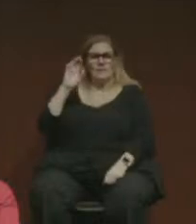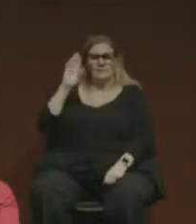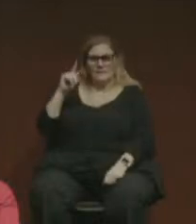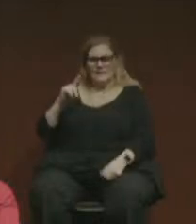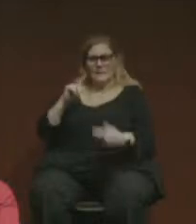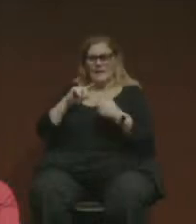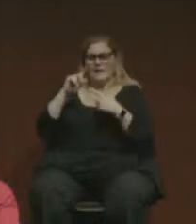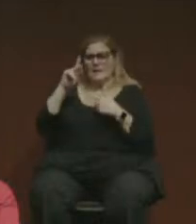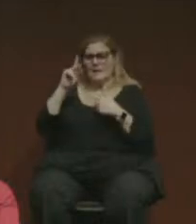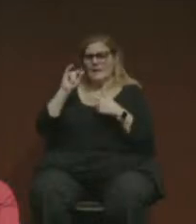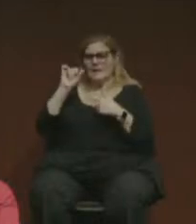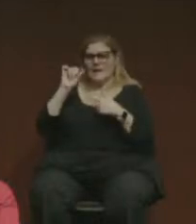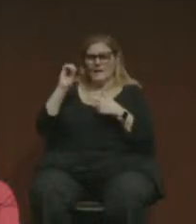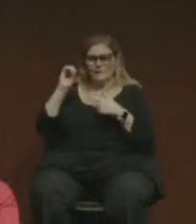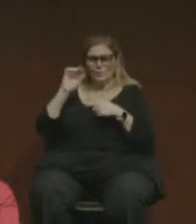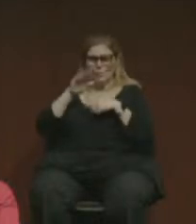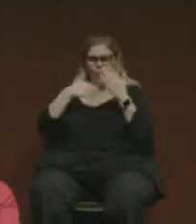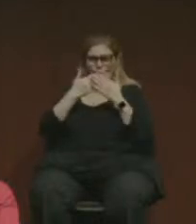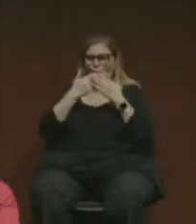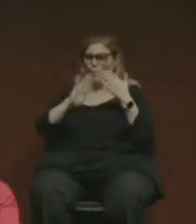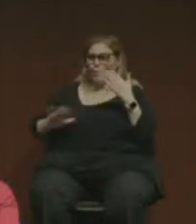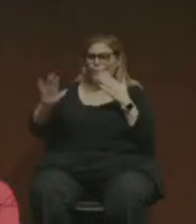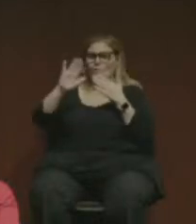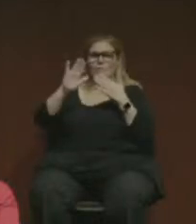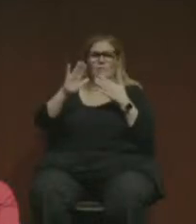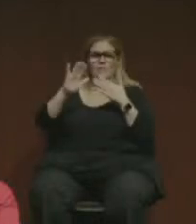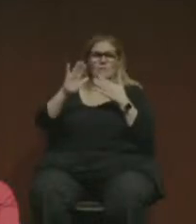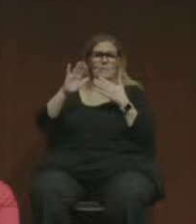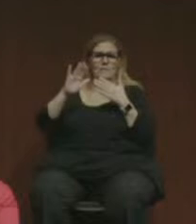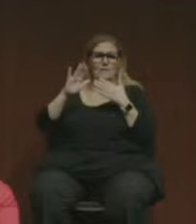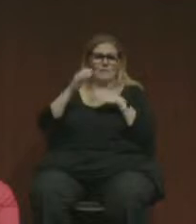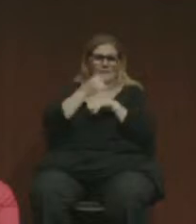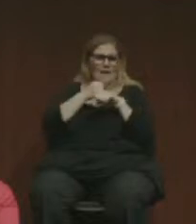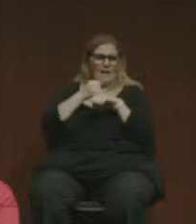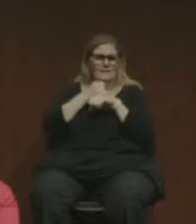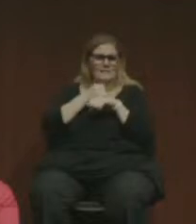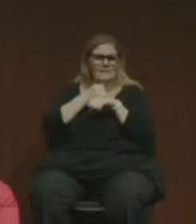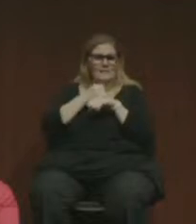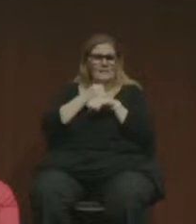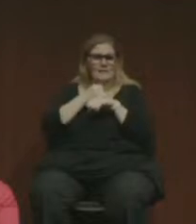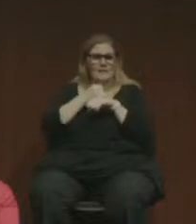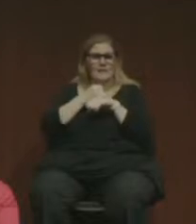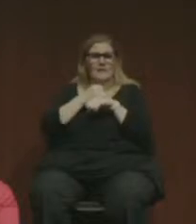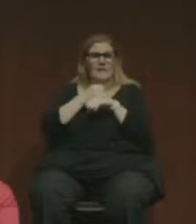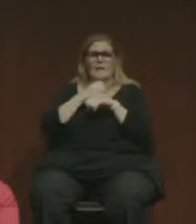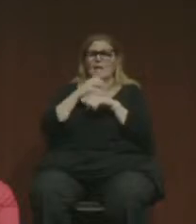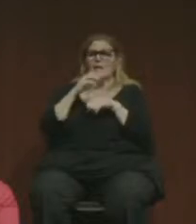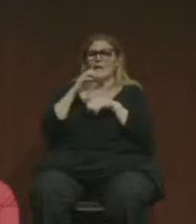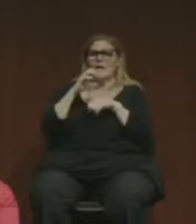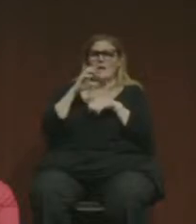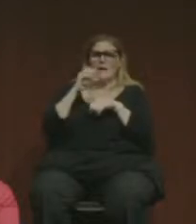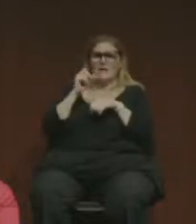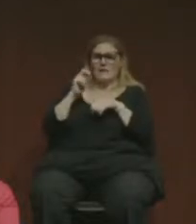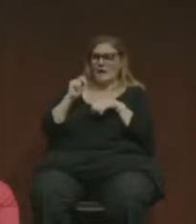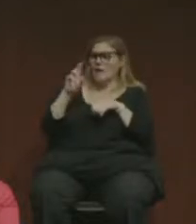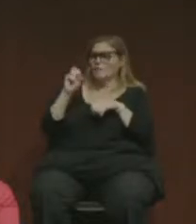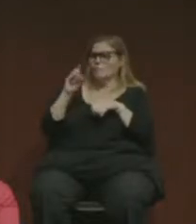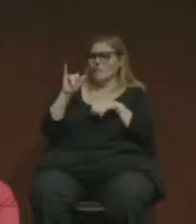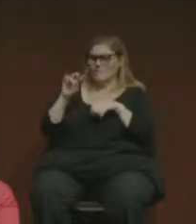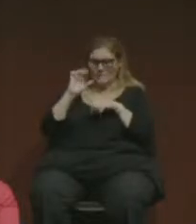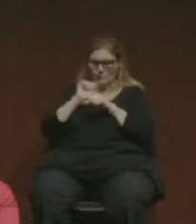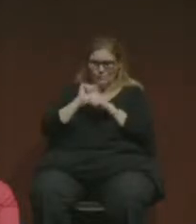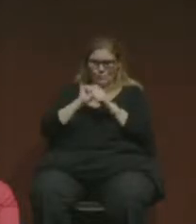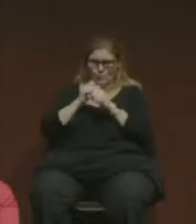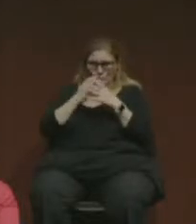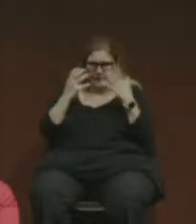CAISO, all of these people all over the, you know, islands. And Colin Robinson was a friend. Like, we've done so much work in